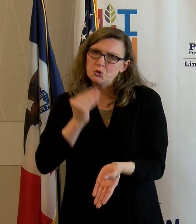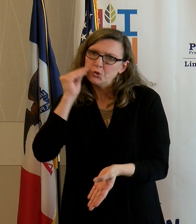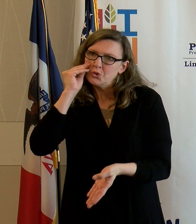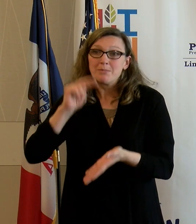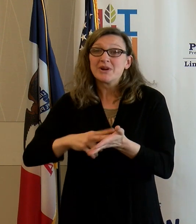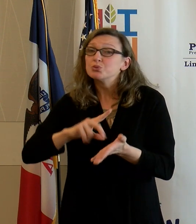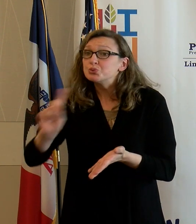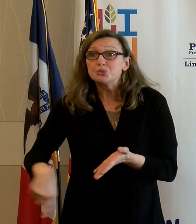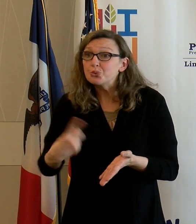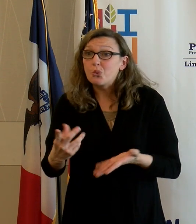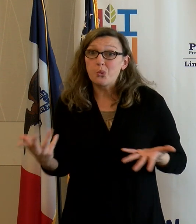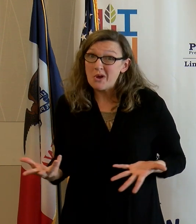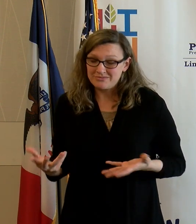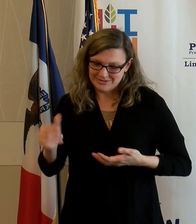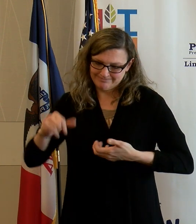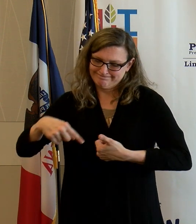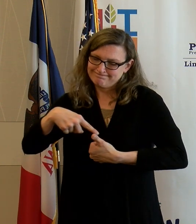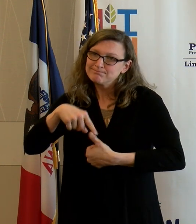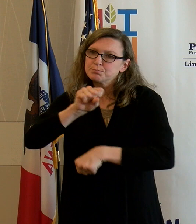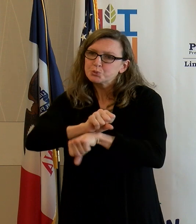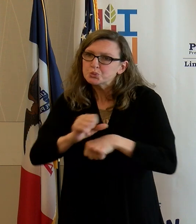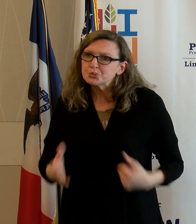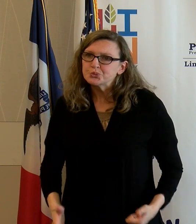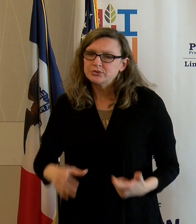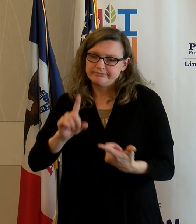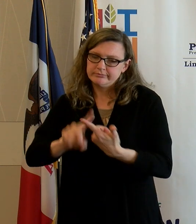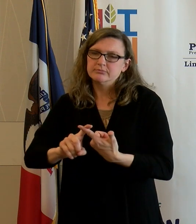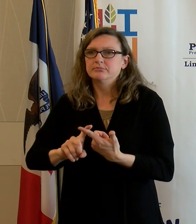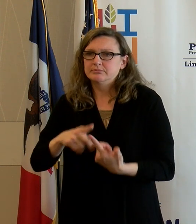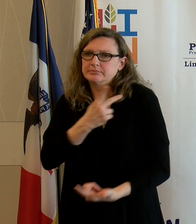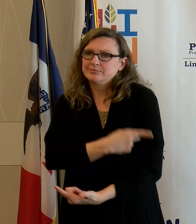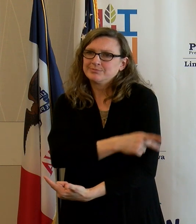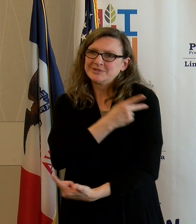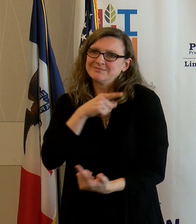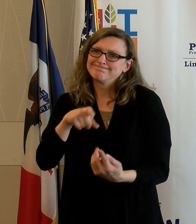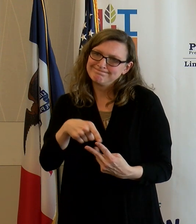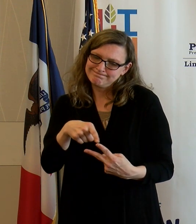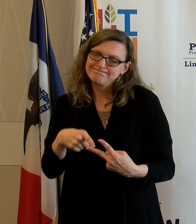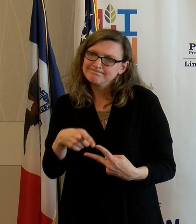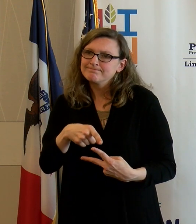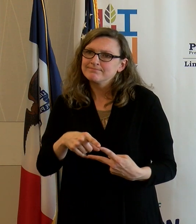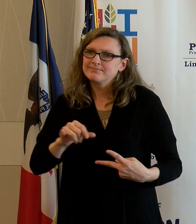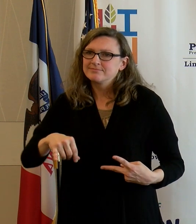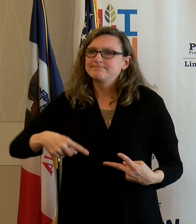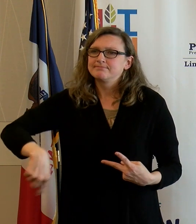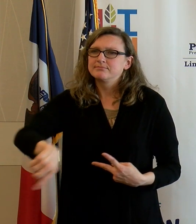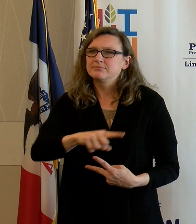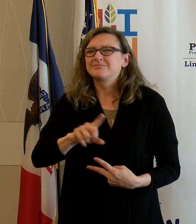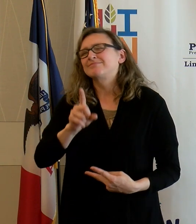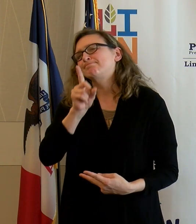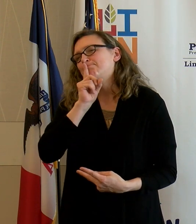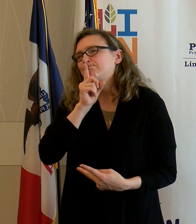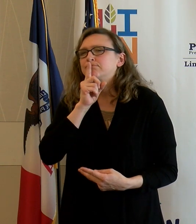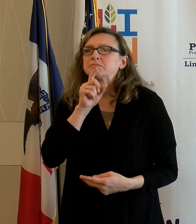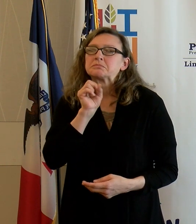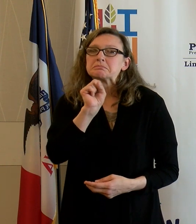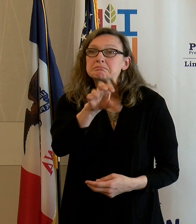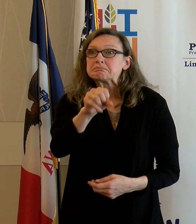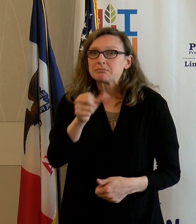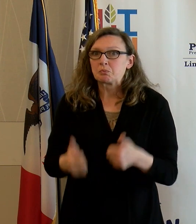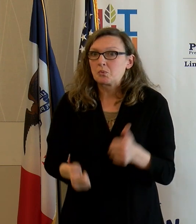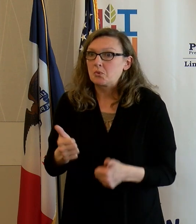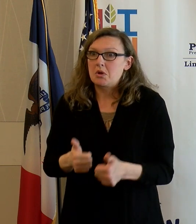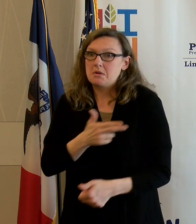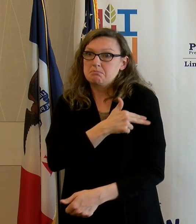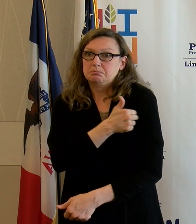potentially identify those that are ill. We're also not going to identify where the individuals that have